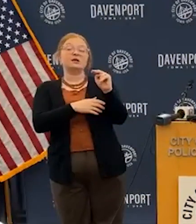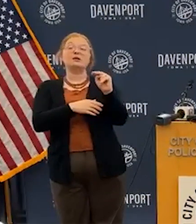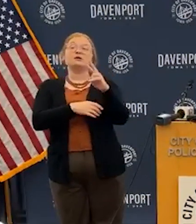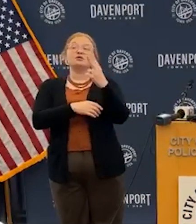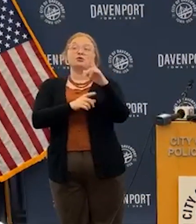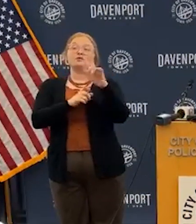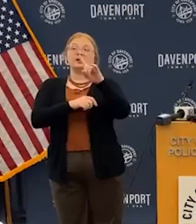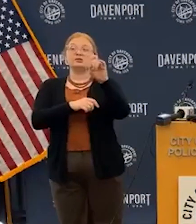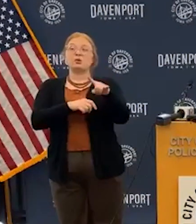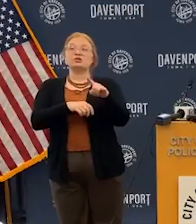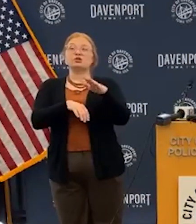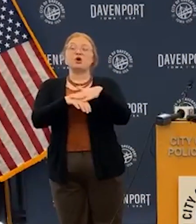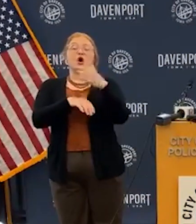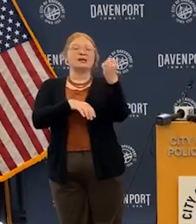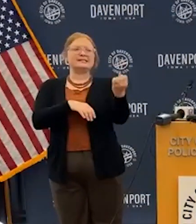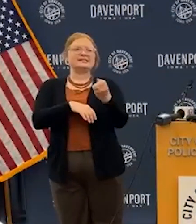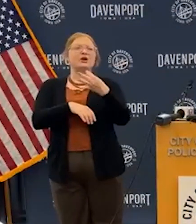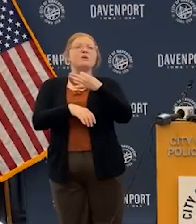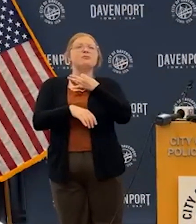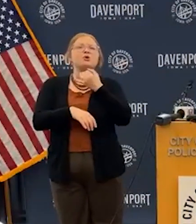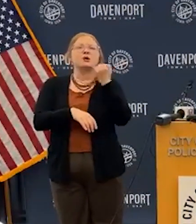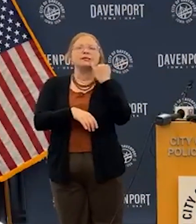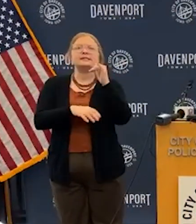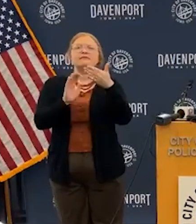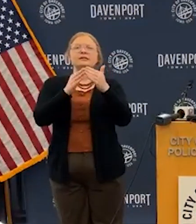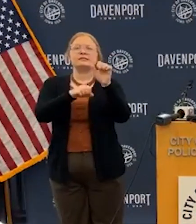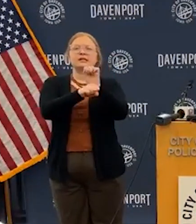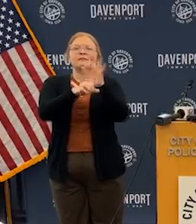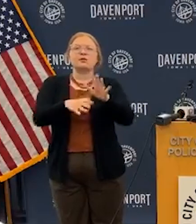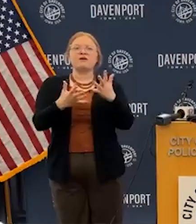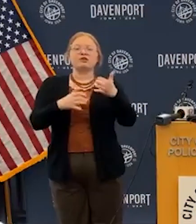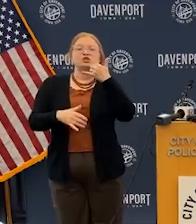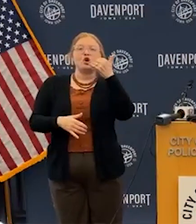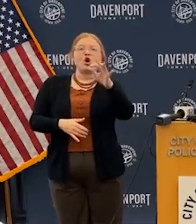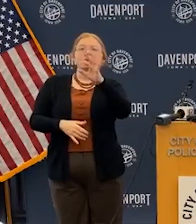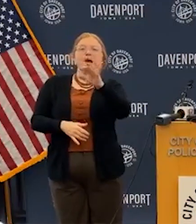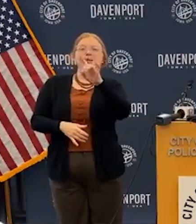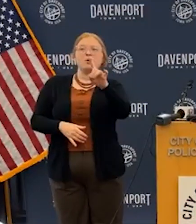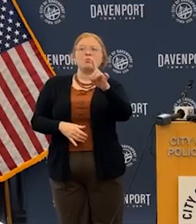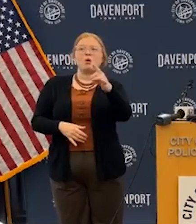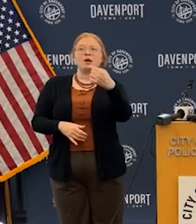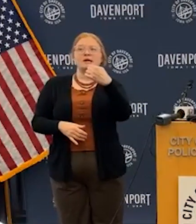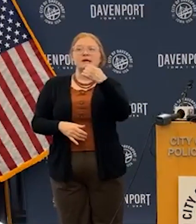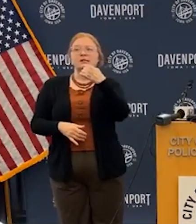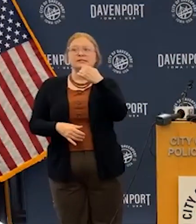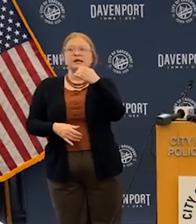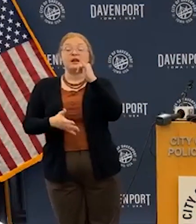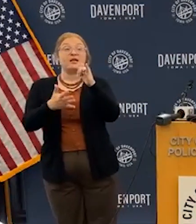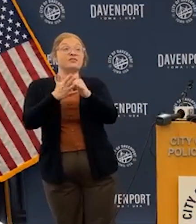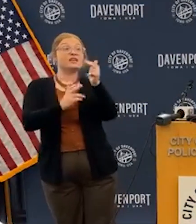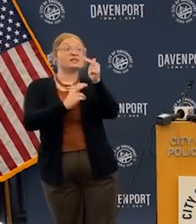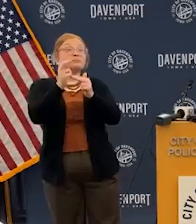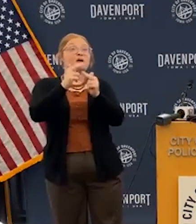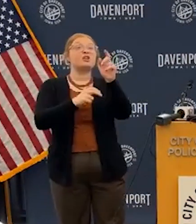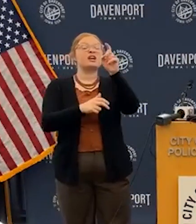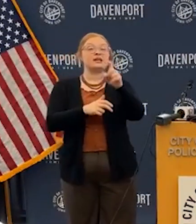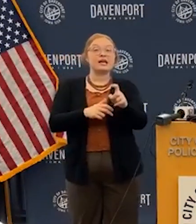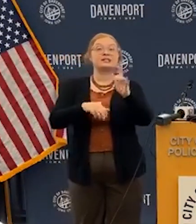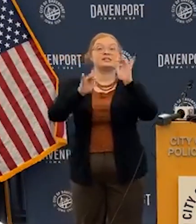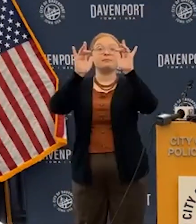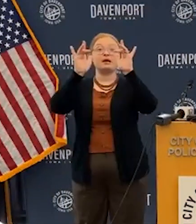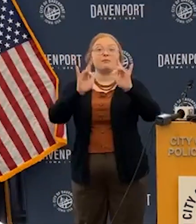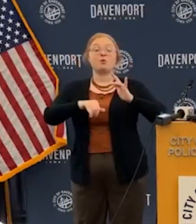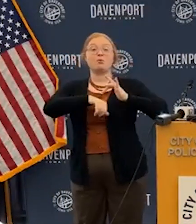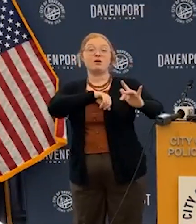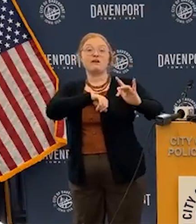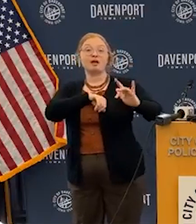did a city employee call 911 saying this building needs to be evacuated? Not that I'm